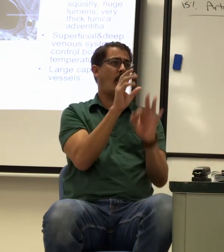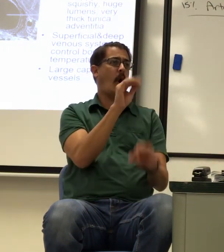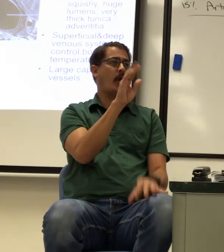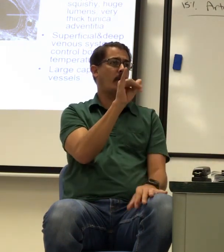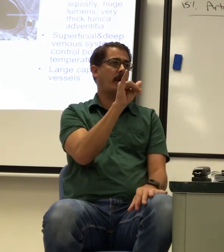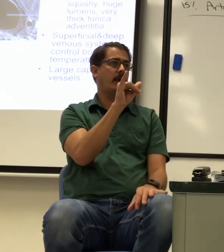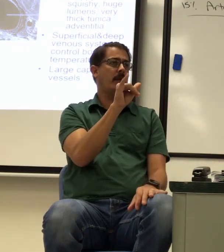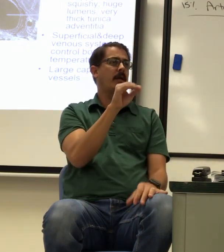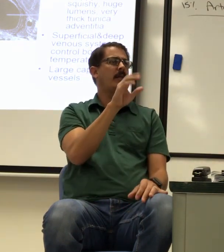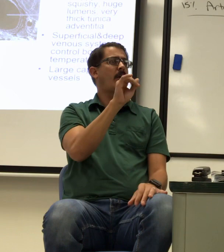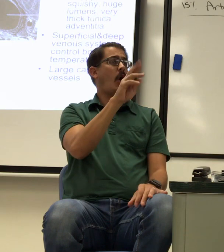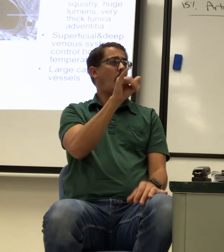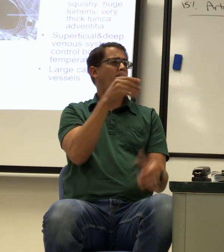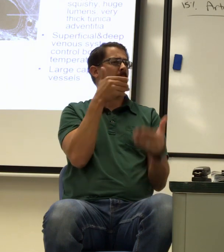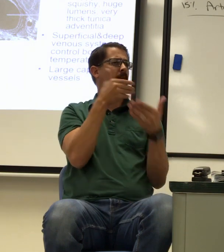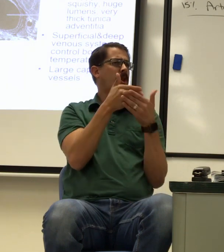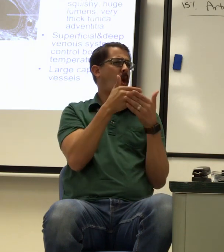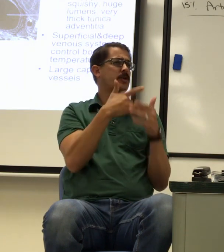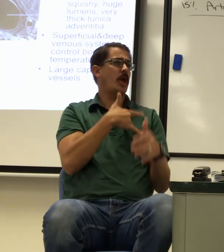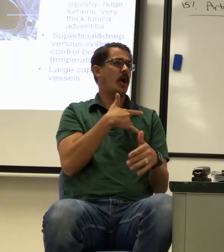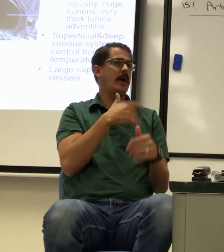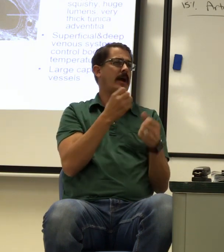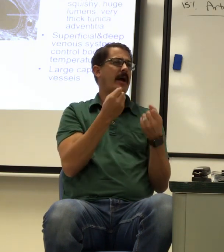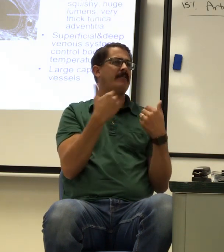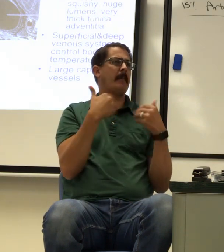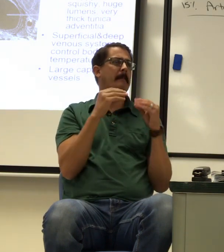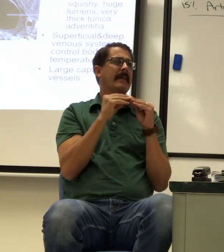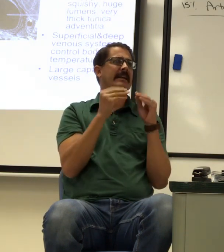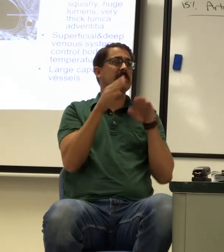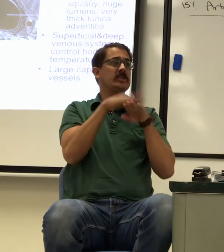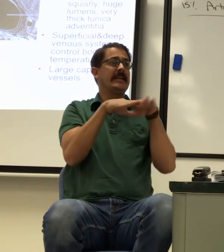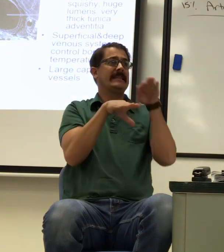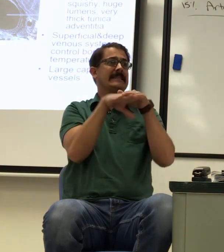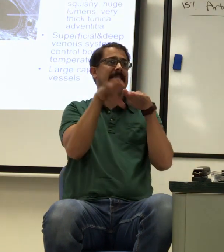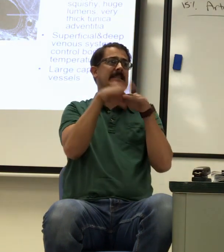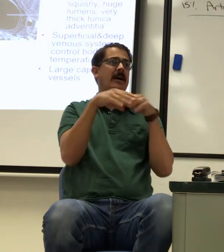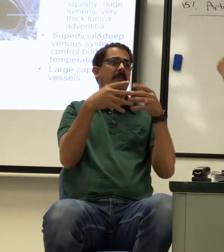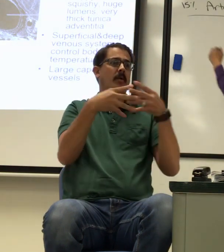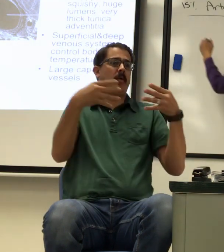arteries closest to the heart have many sheets of elastic fibers.